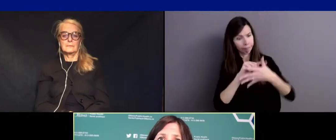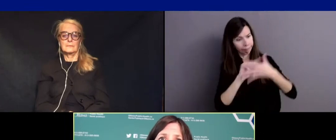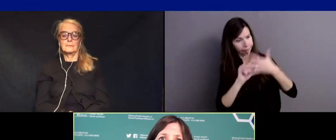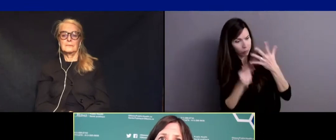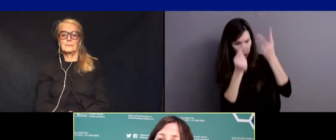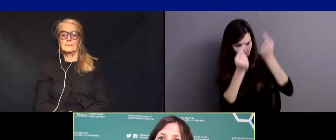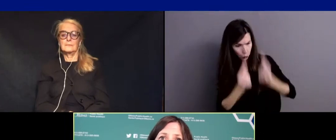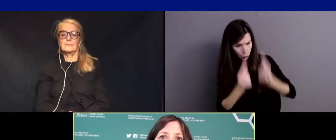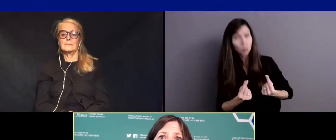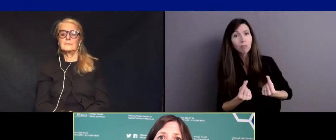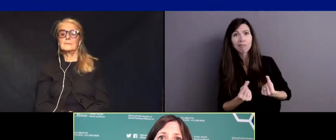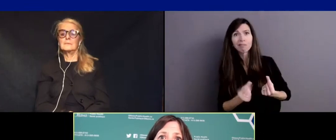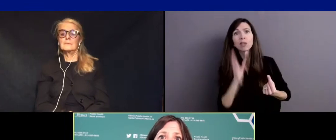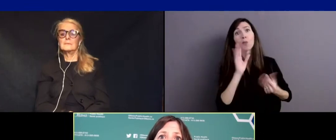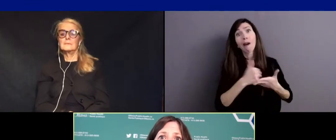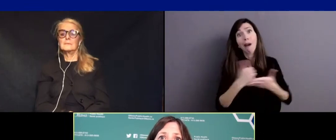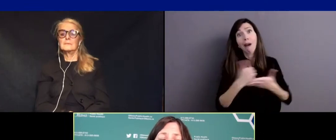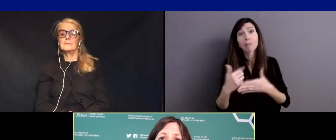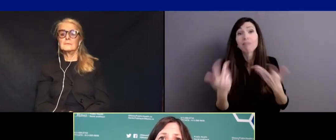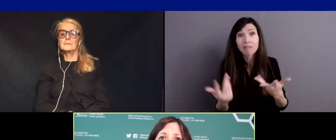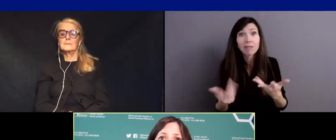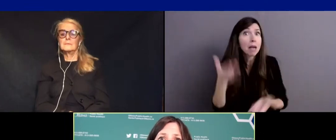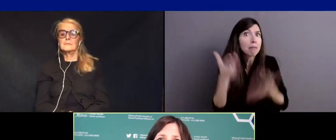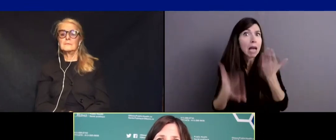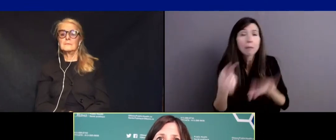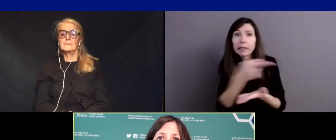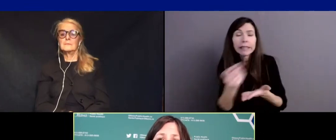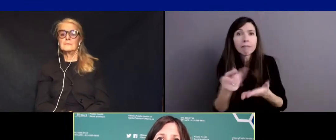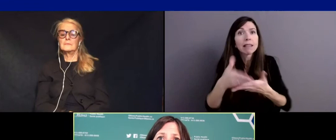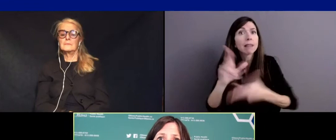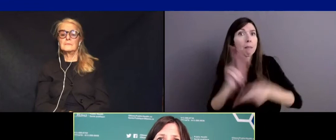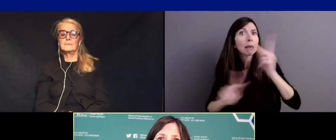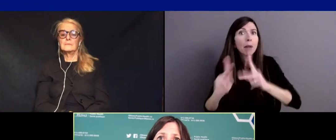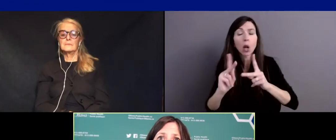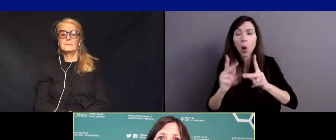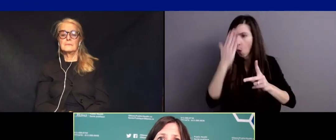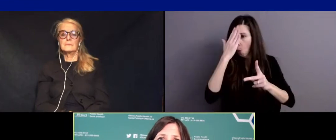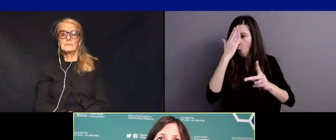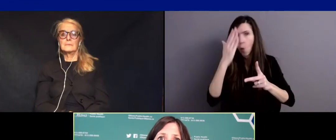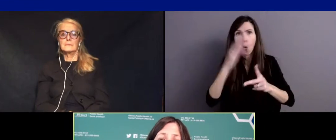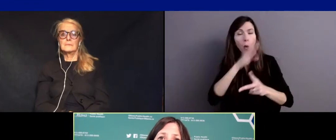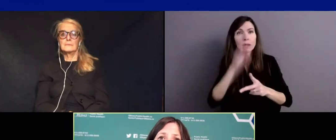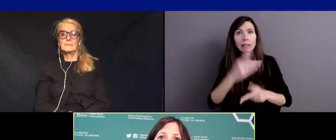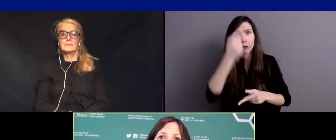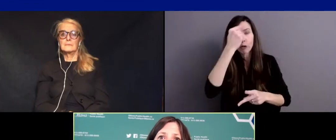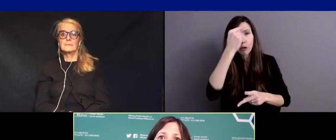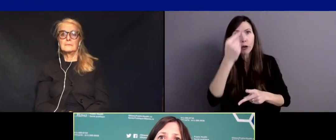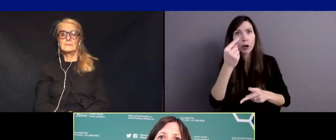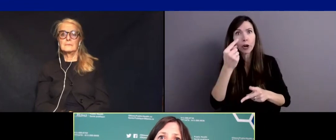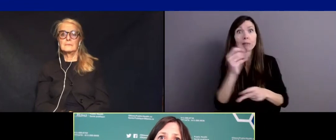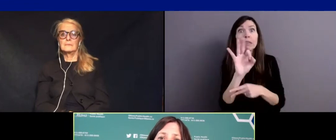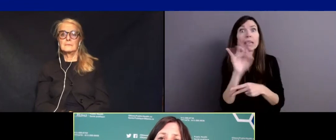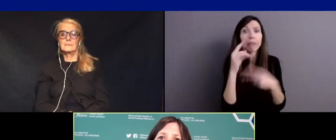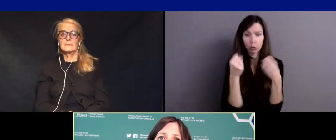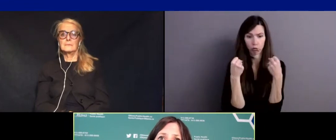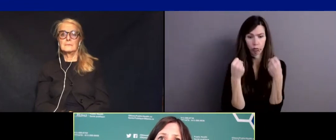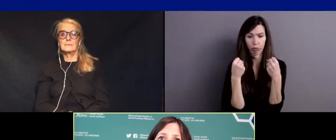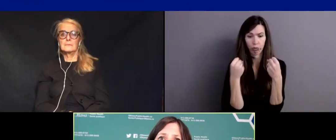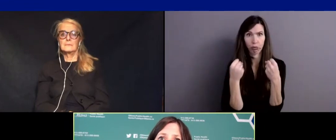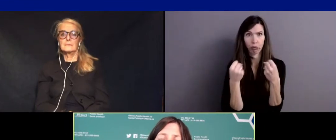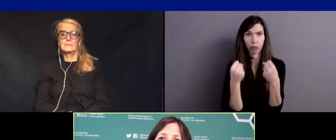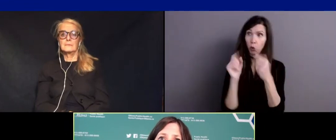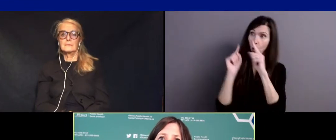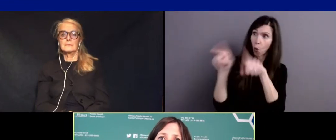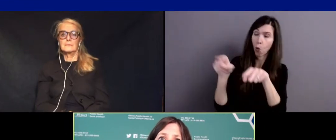the carpooling, maybe people hadn't thought about that, to try to stick to members of your household in a car. You know, I think